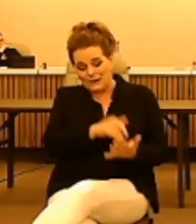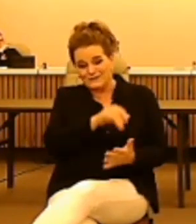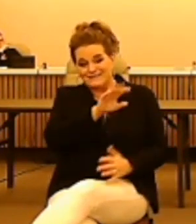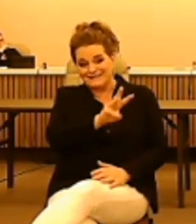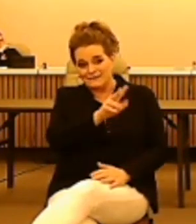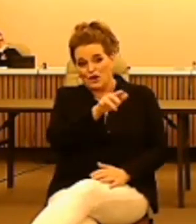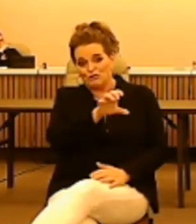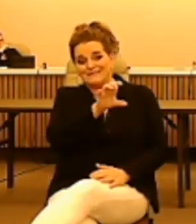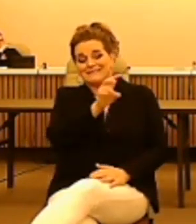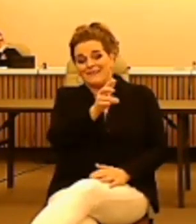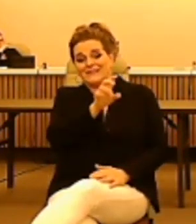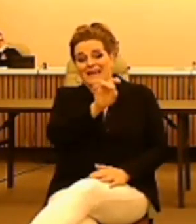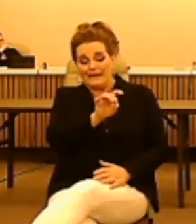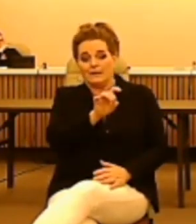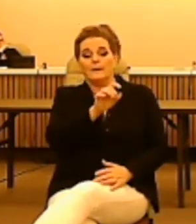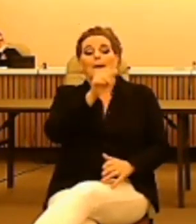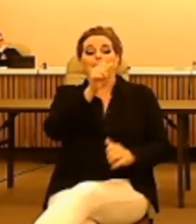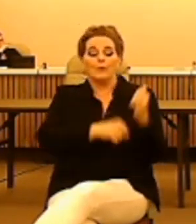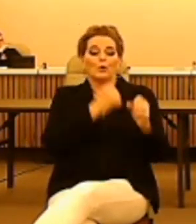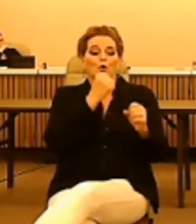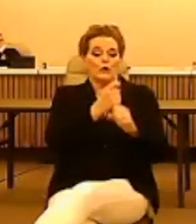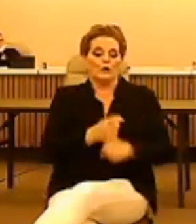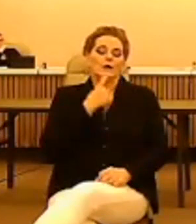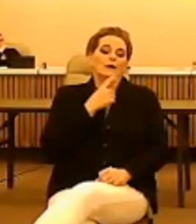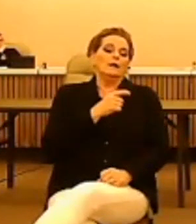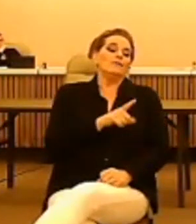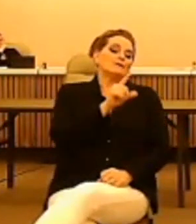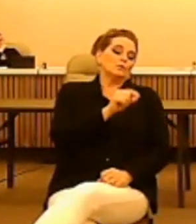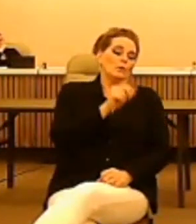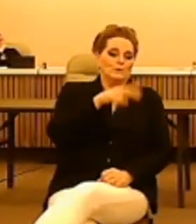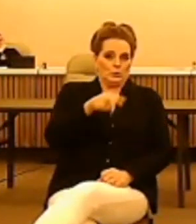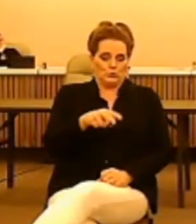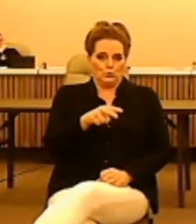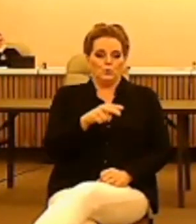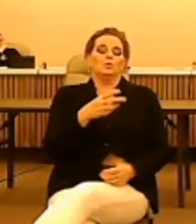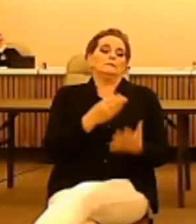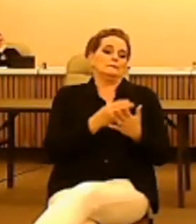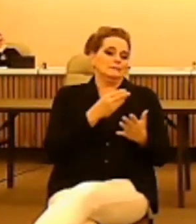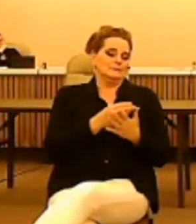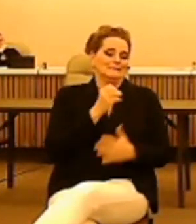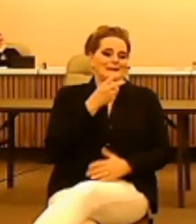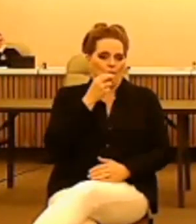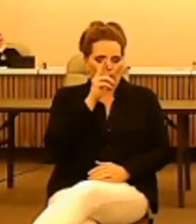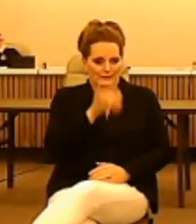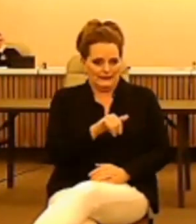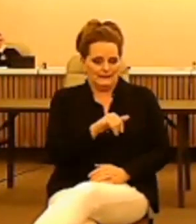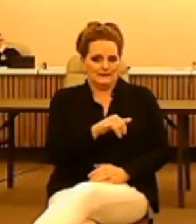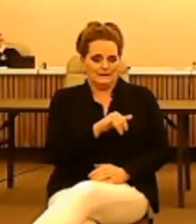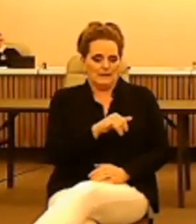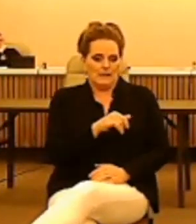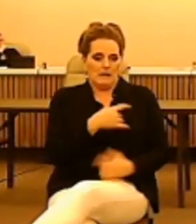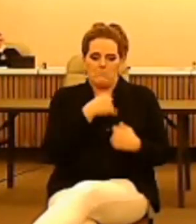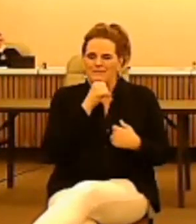146,678 per year is for the 2022 salary year. I'm sure I don't